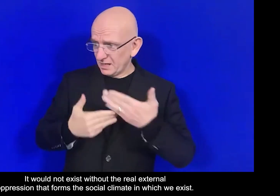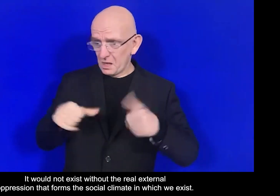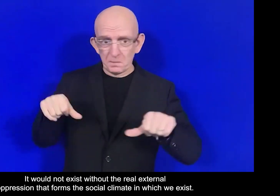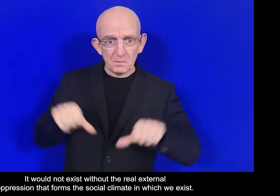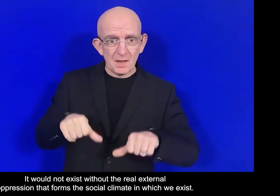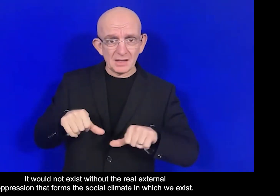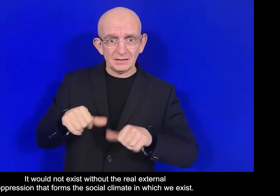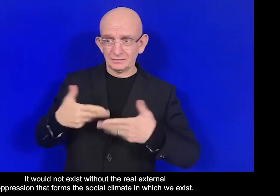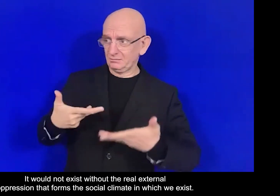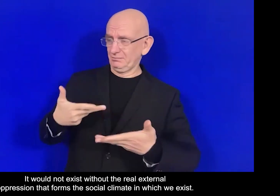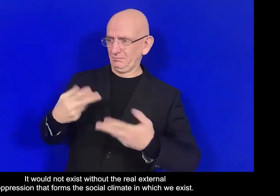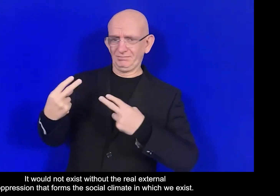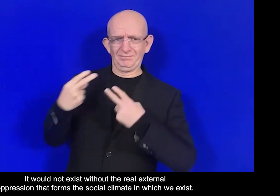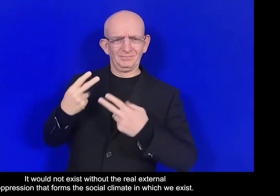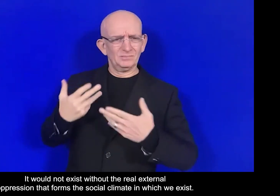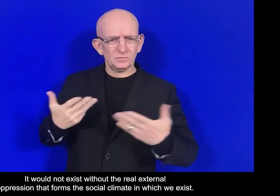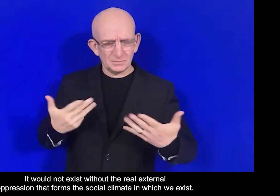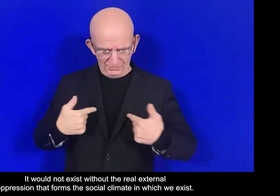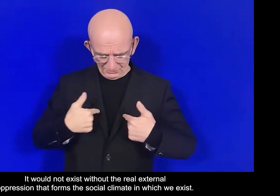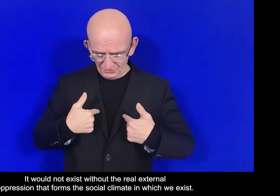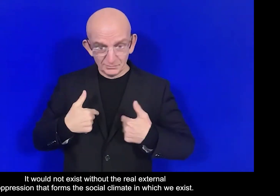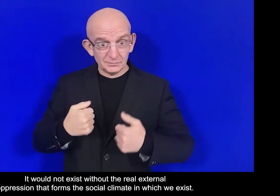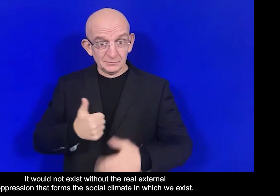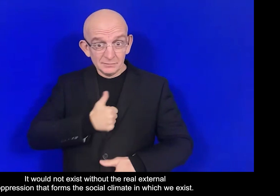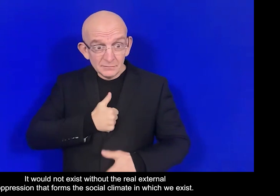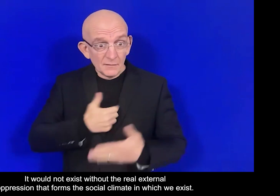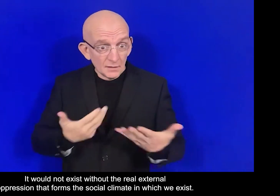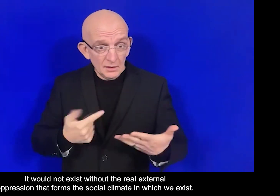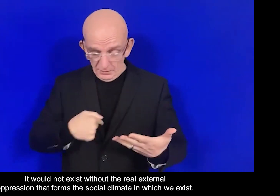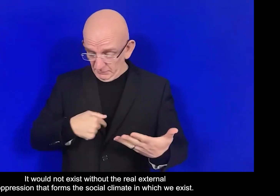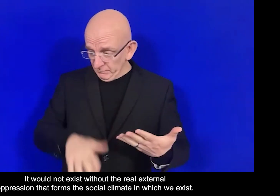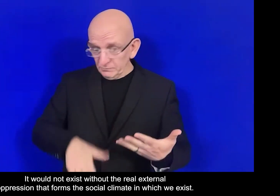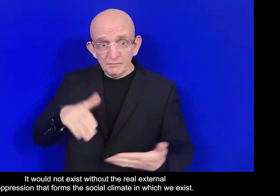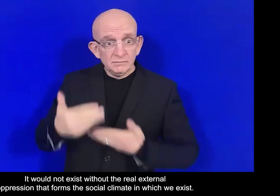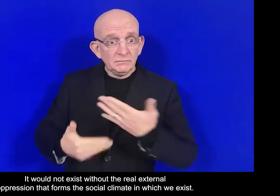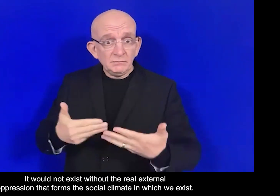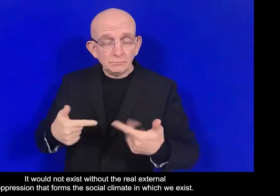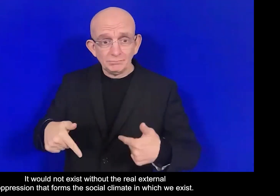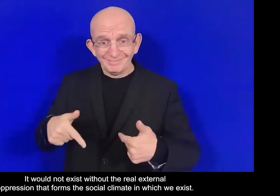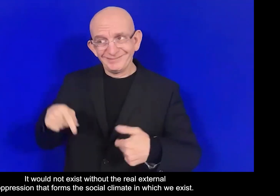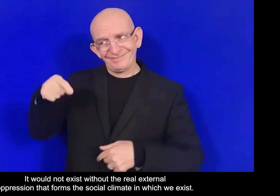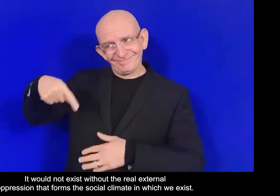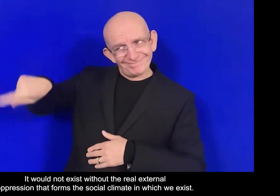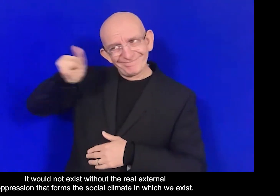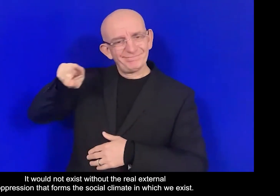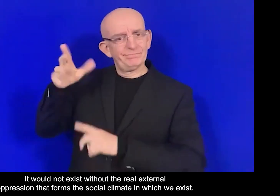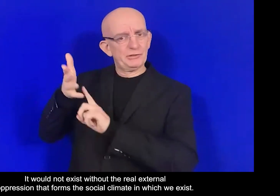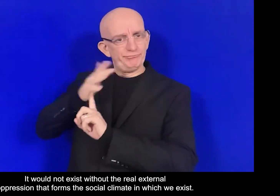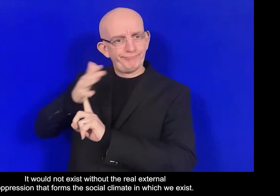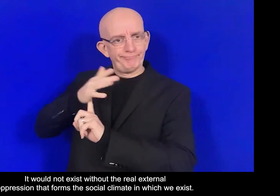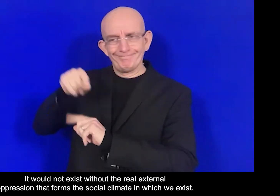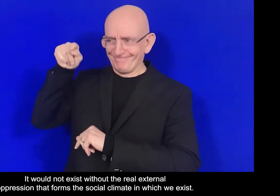the real external oppression that forms the social climate in which we